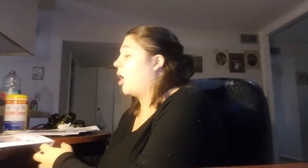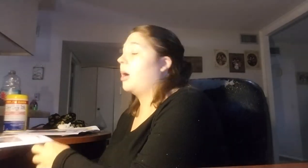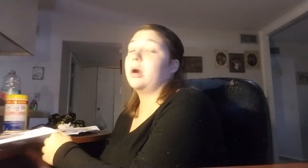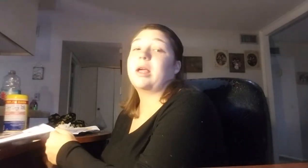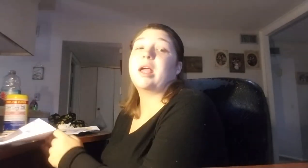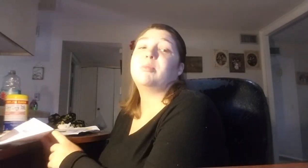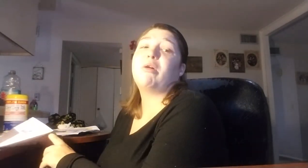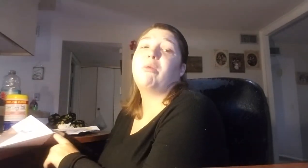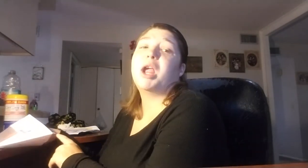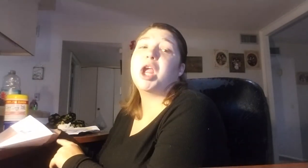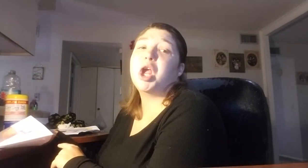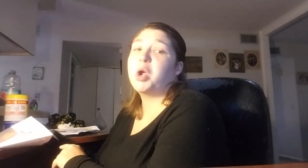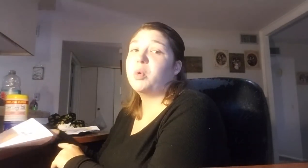the king's so cute.